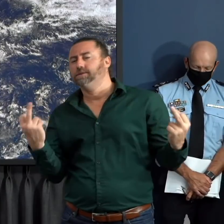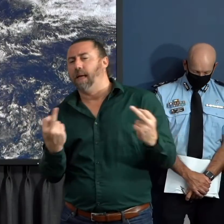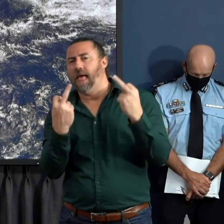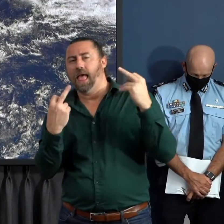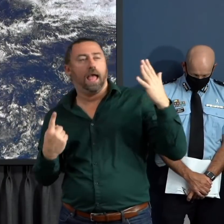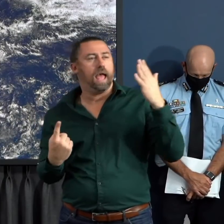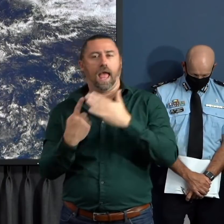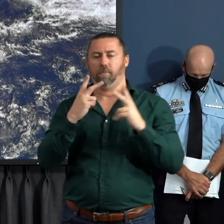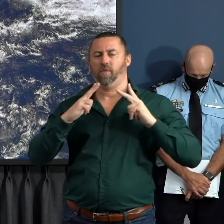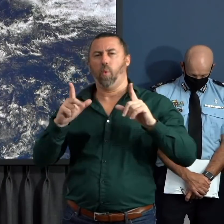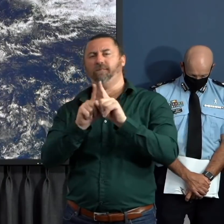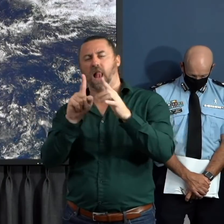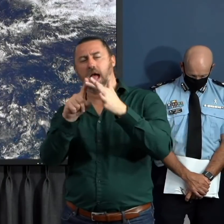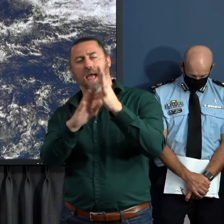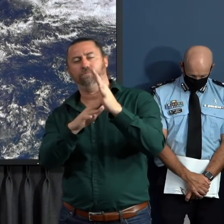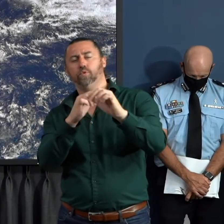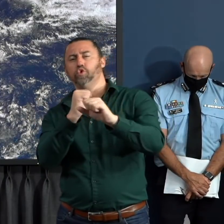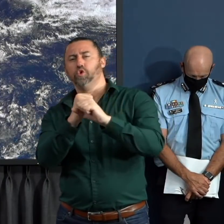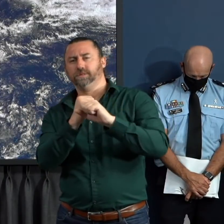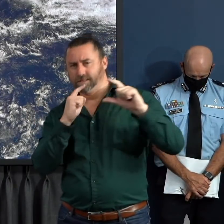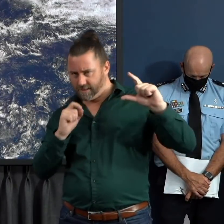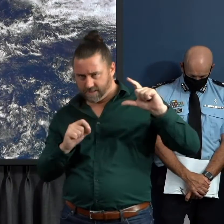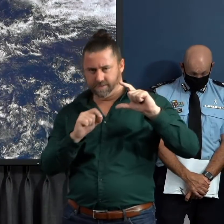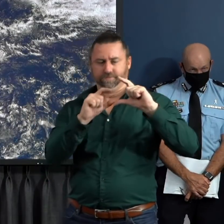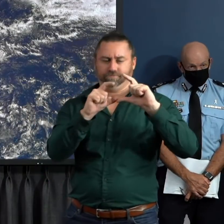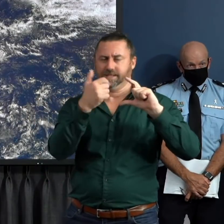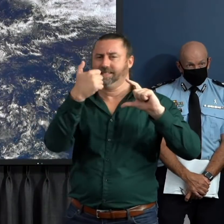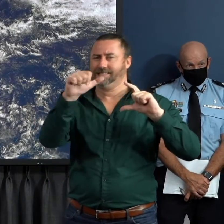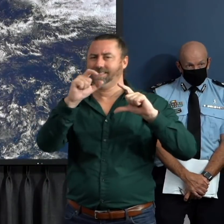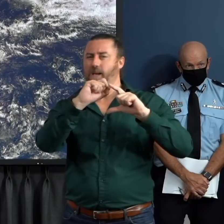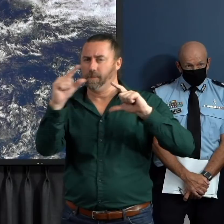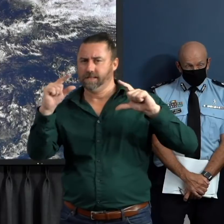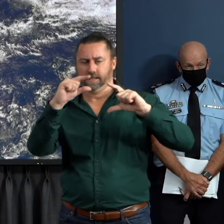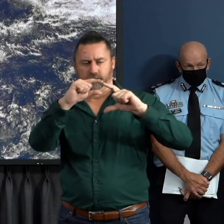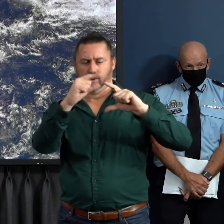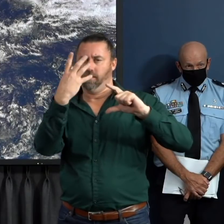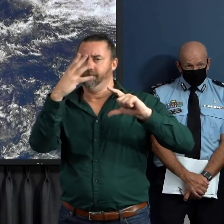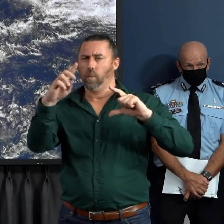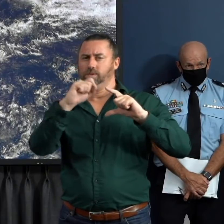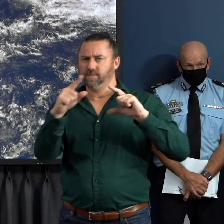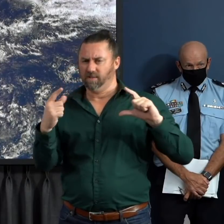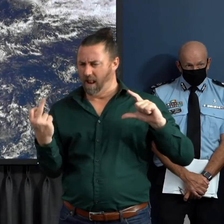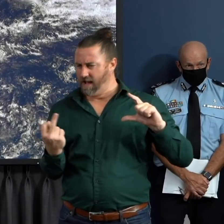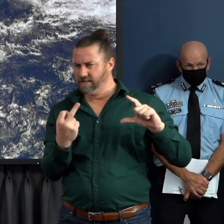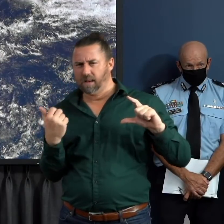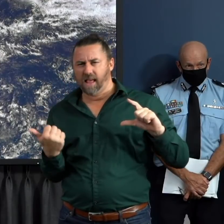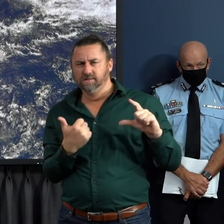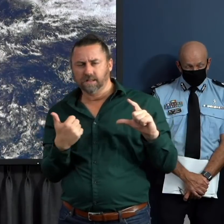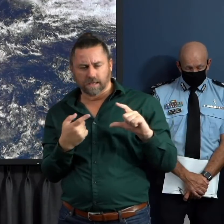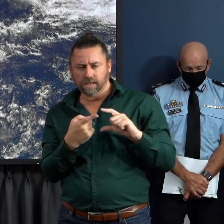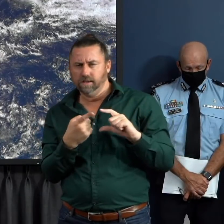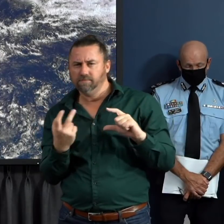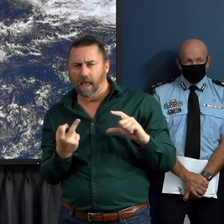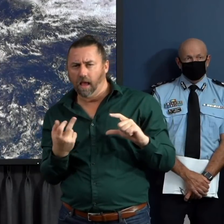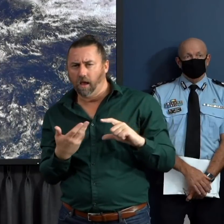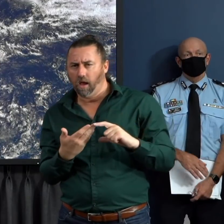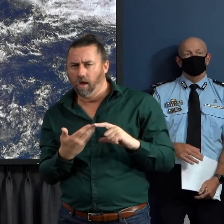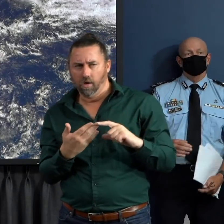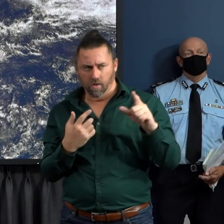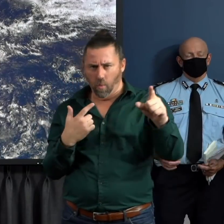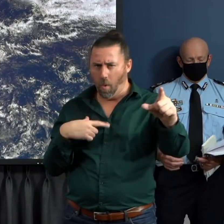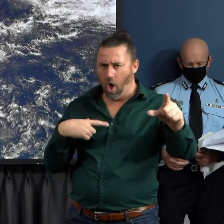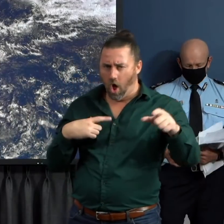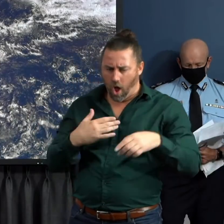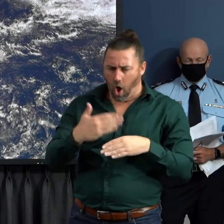of people in Brisbane are confused at the moment about Wivenhoe, as the Premier touched on, and it's difficult for people to comprehend. But